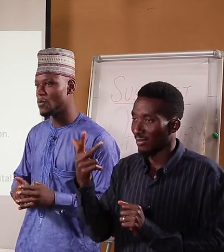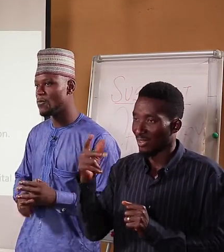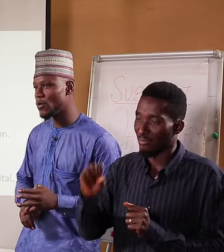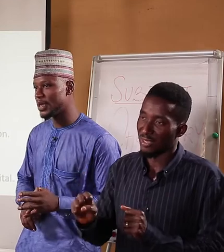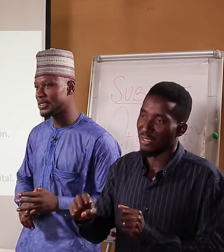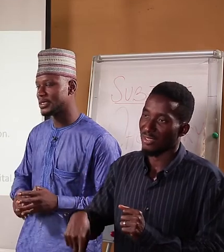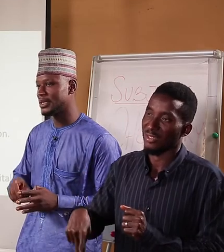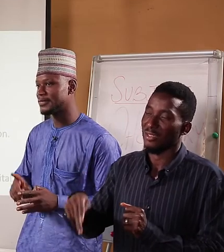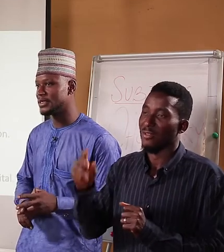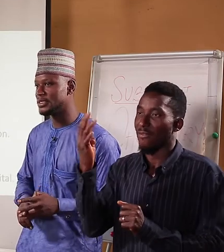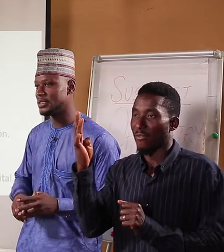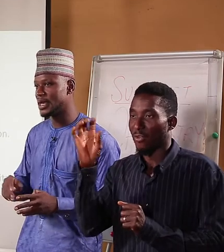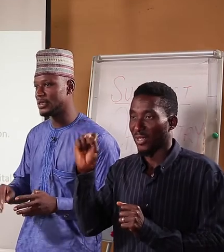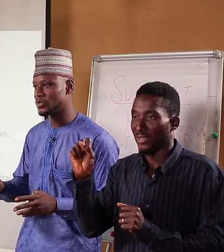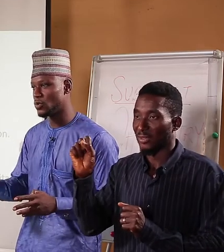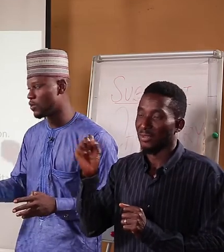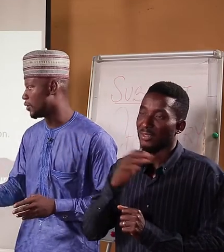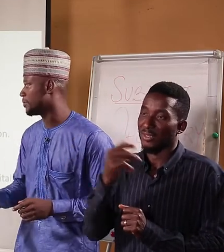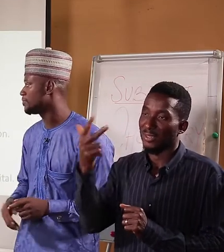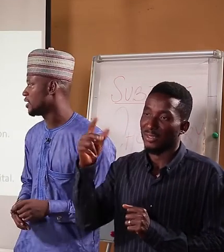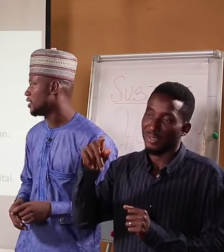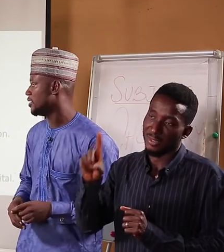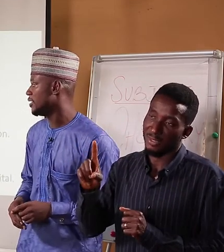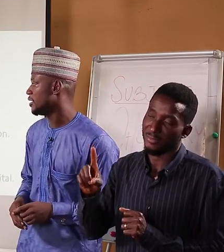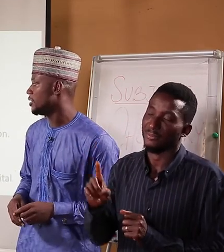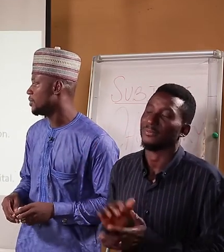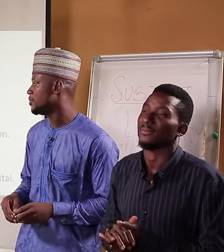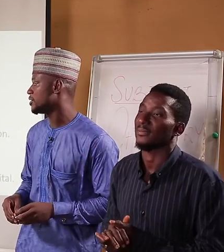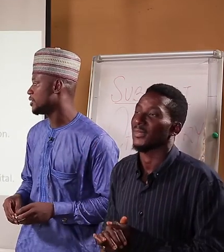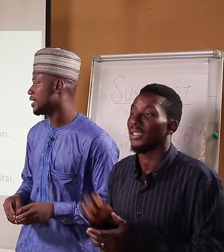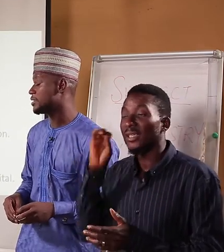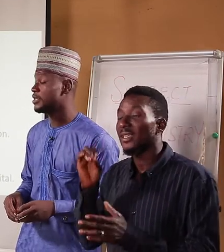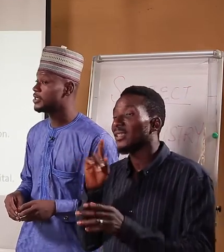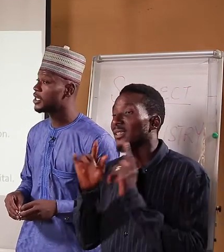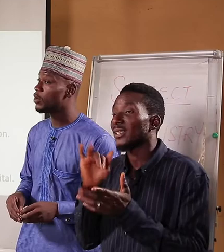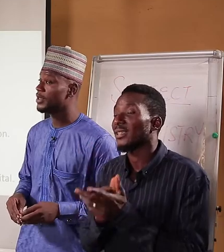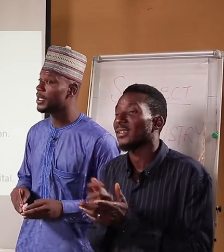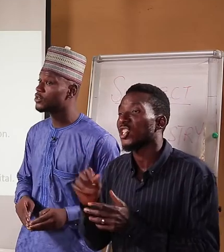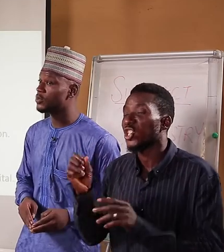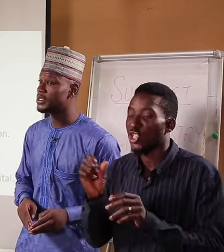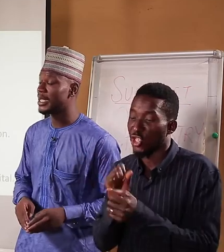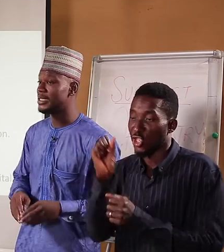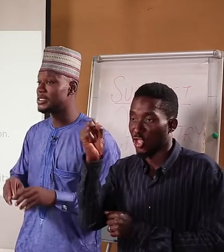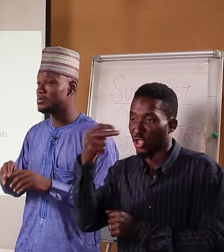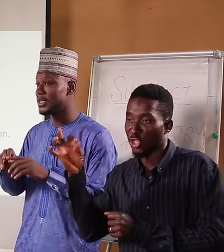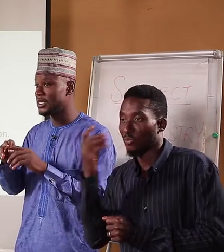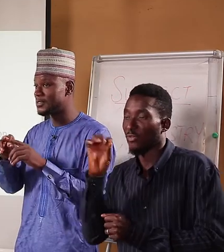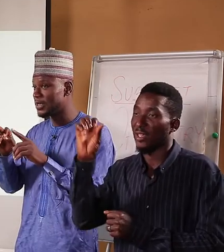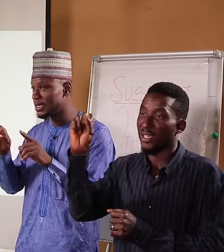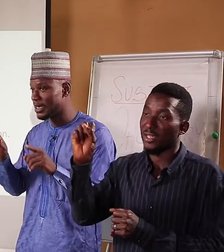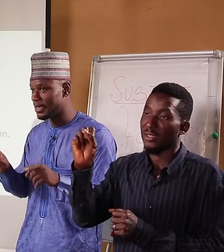3p, 4s, then 3d, and so on. Then he made mention that the shape of the s orbital